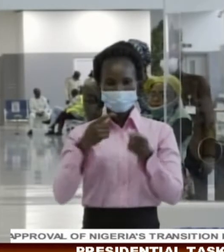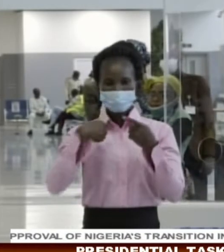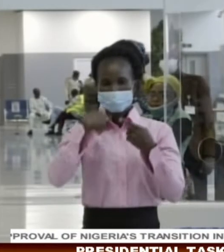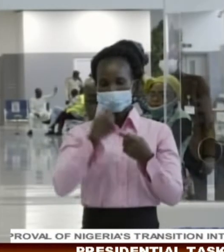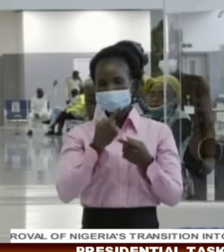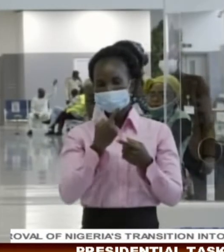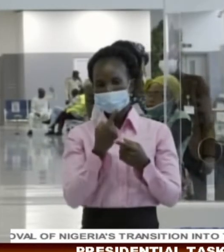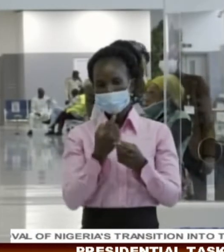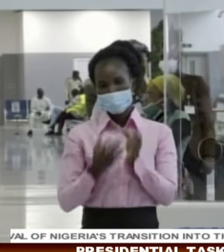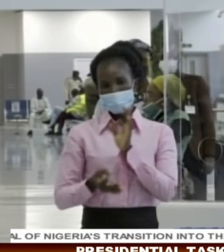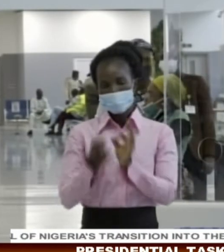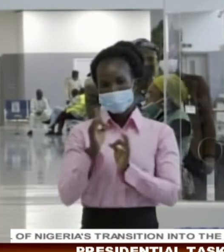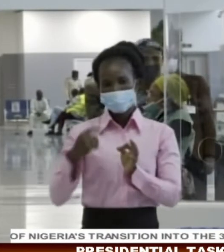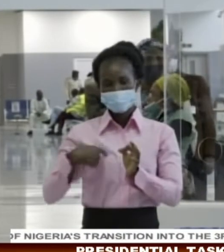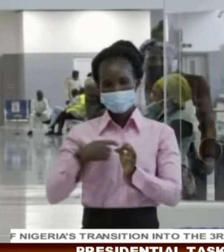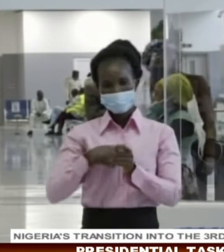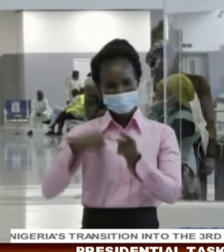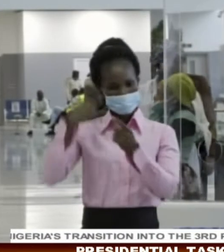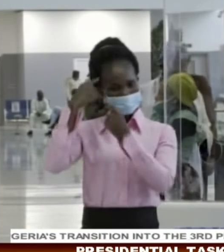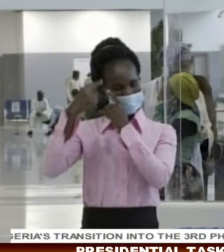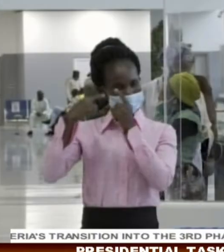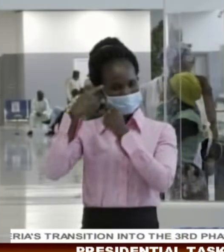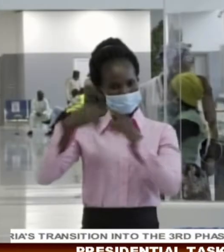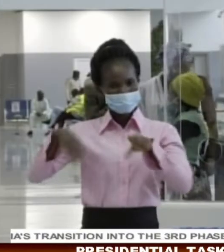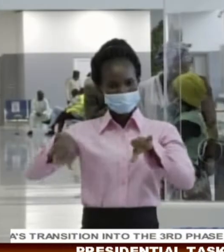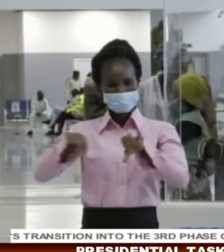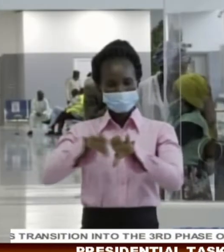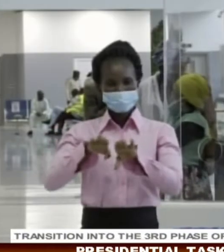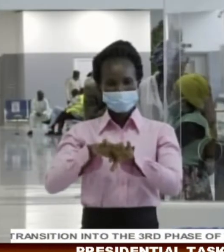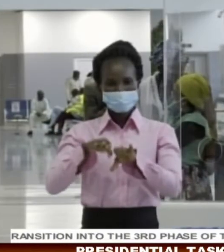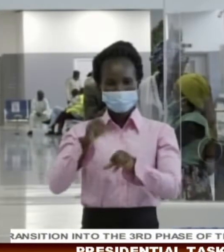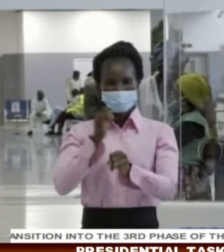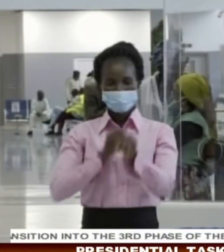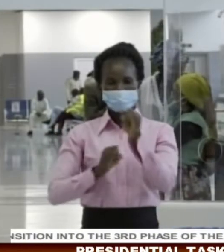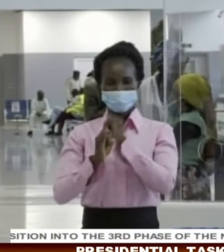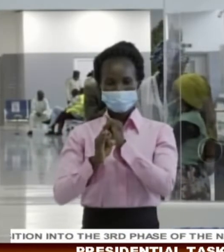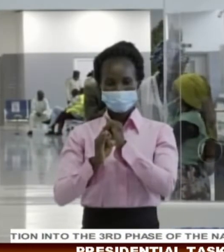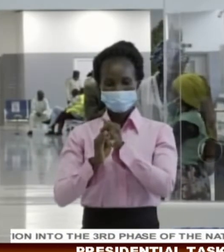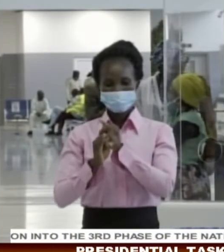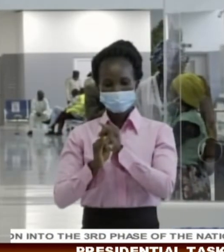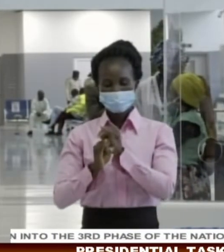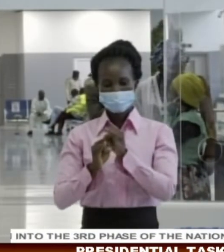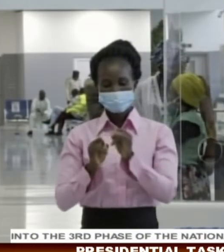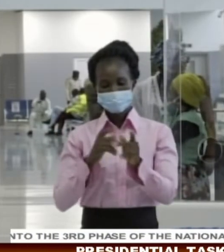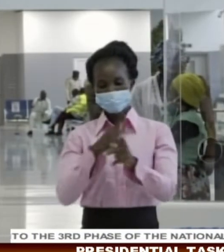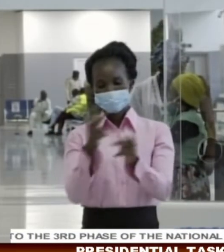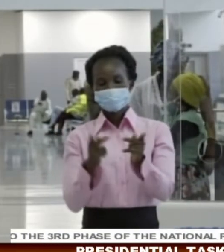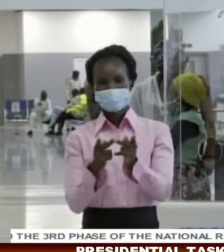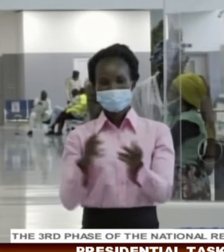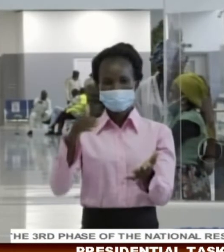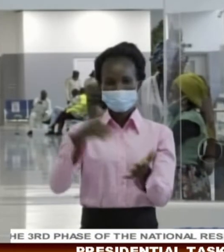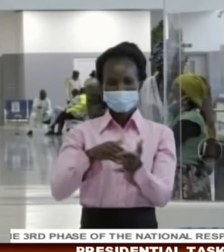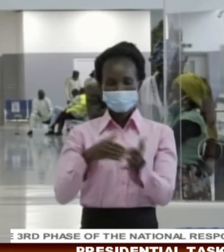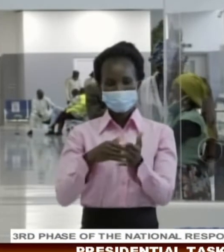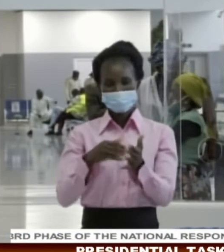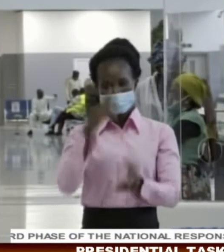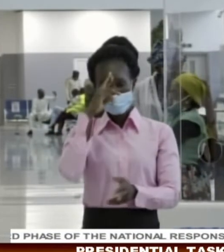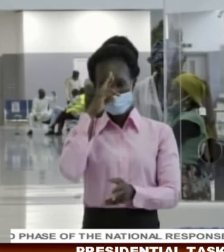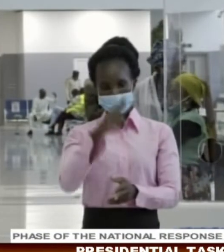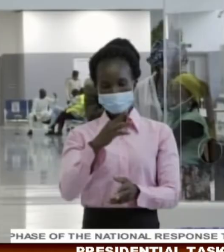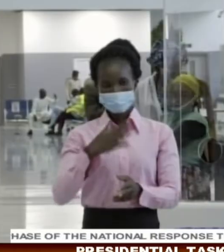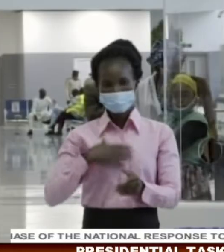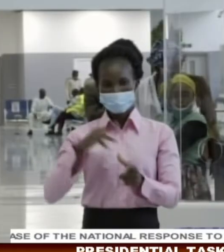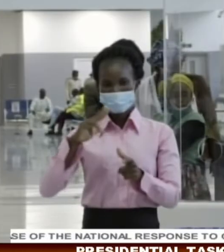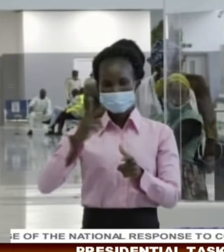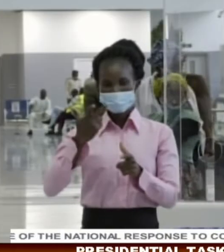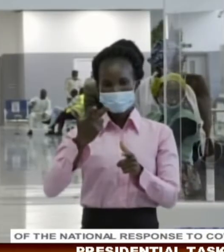if we consider closing international borders again? Sir, my third question